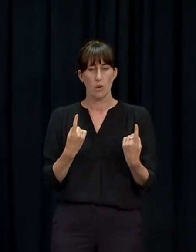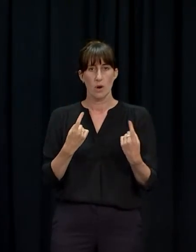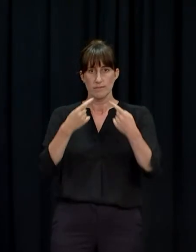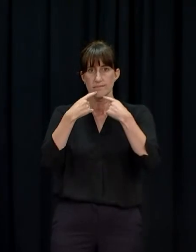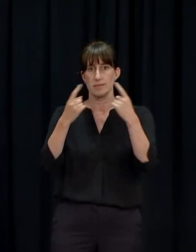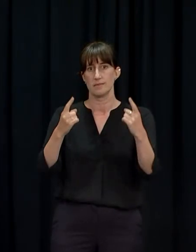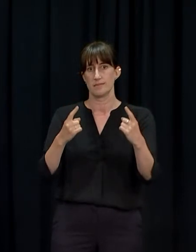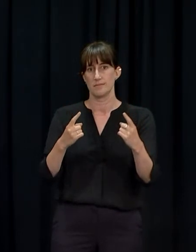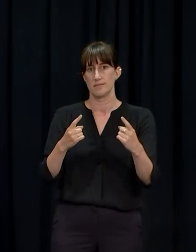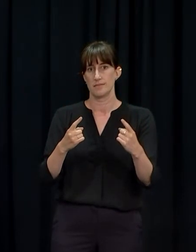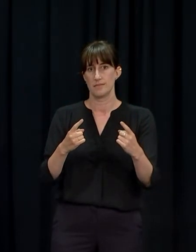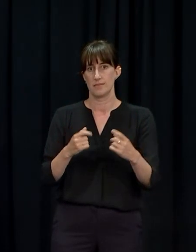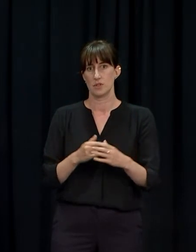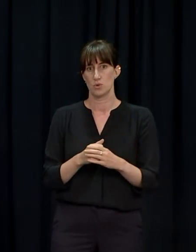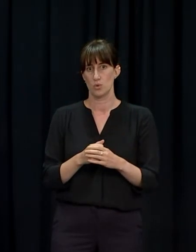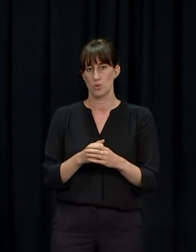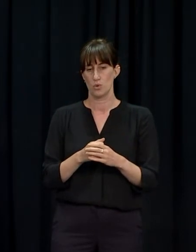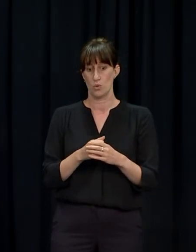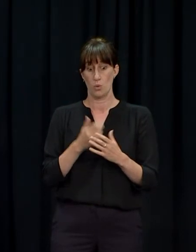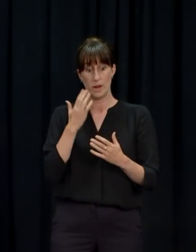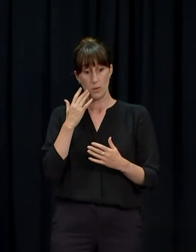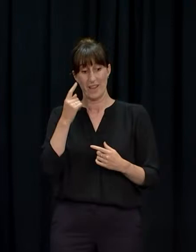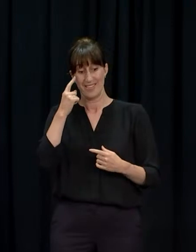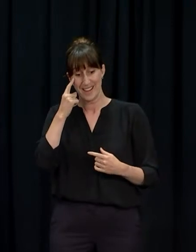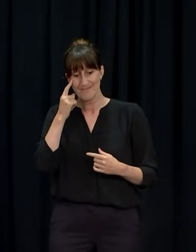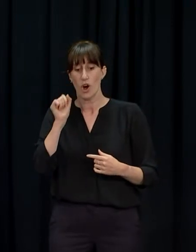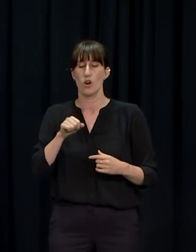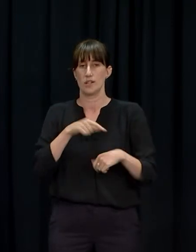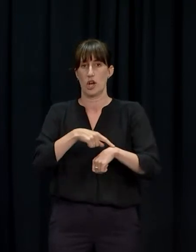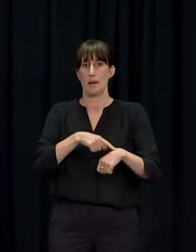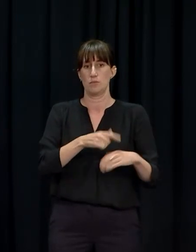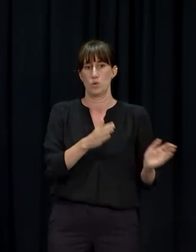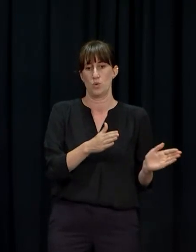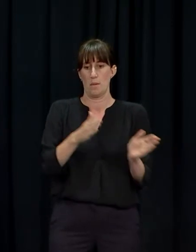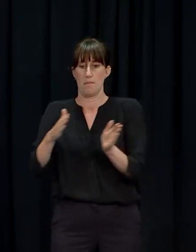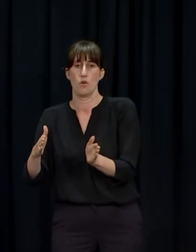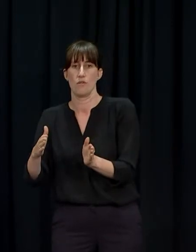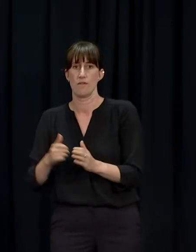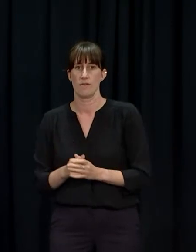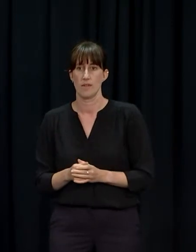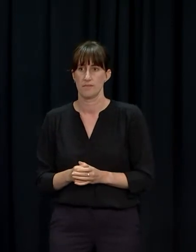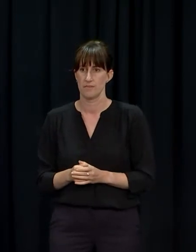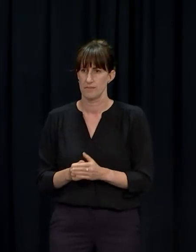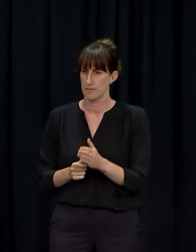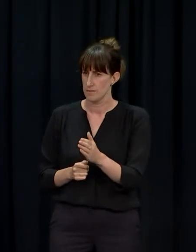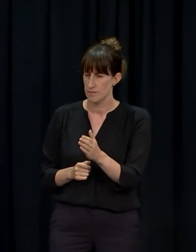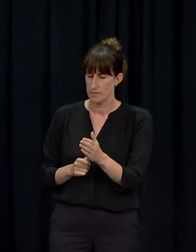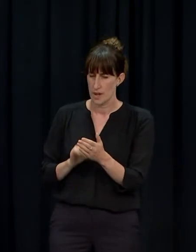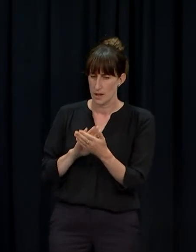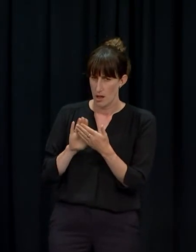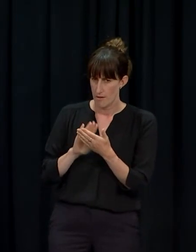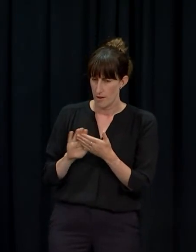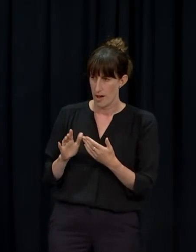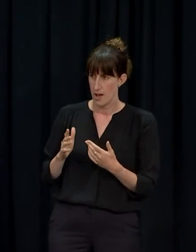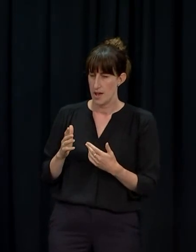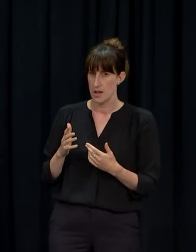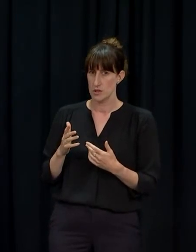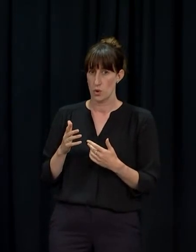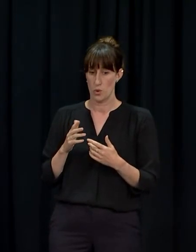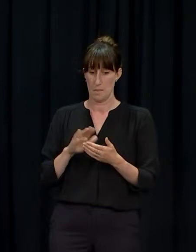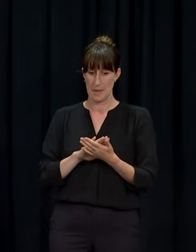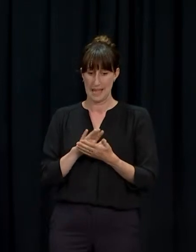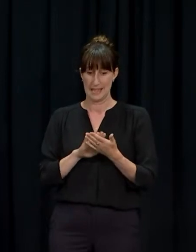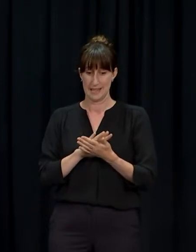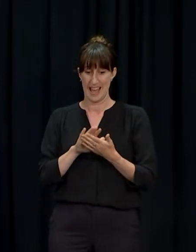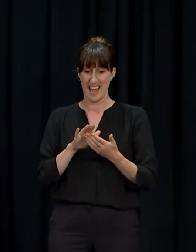indicating prospectively to people as we see that's likely to happen. Is that at the point where systems become